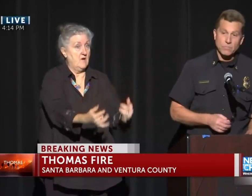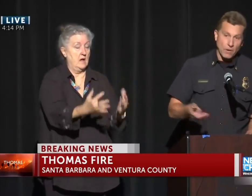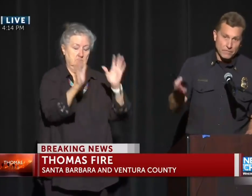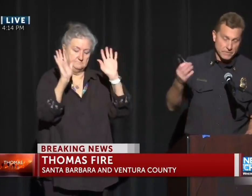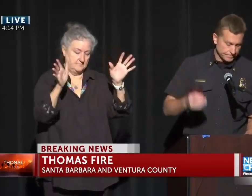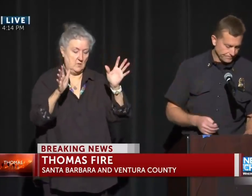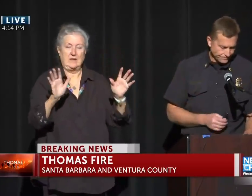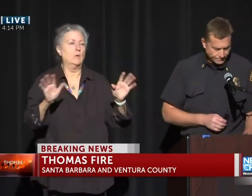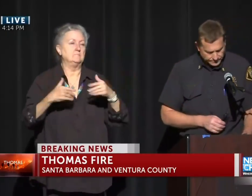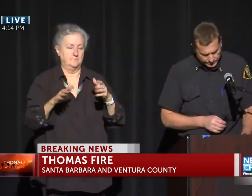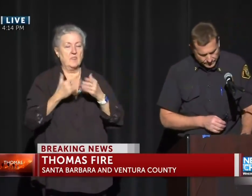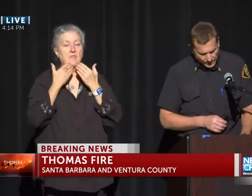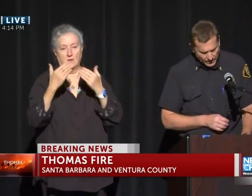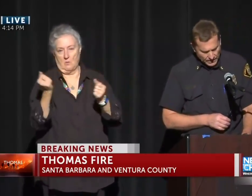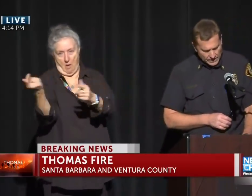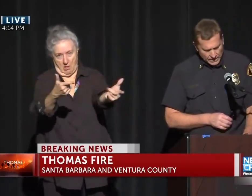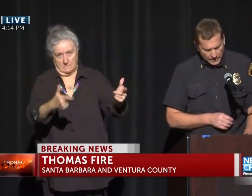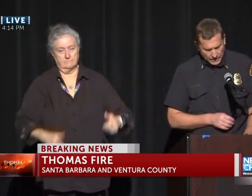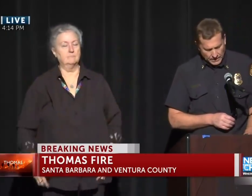So thank you, all of you.